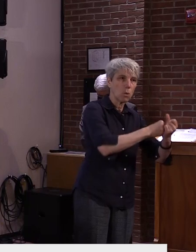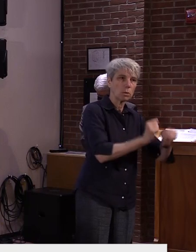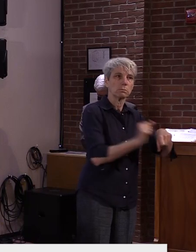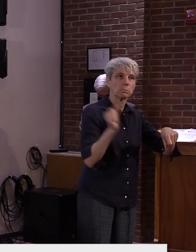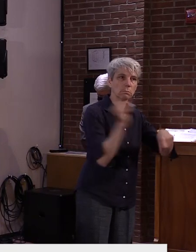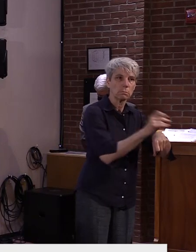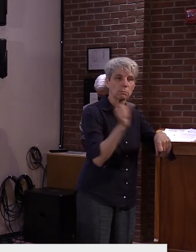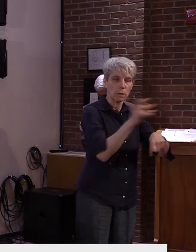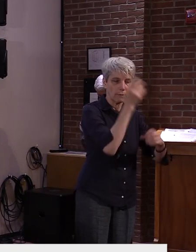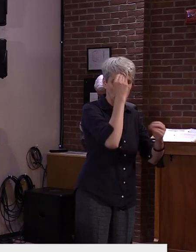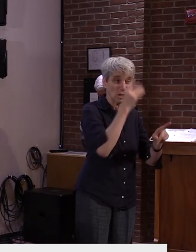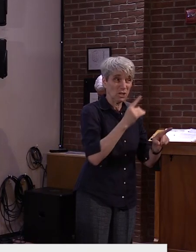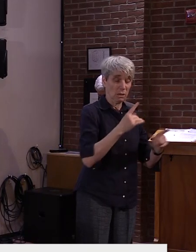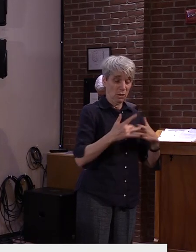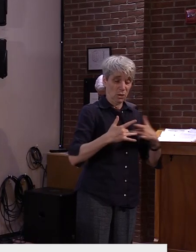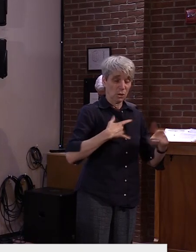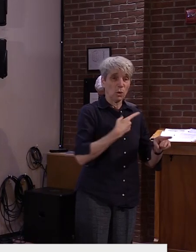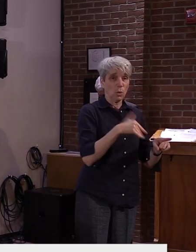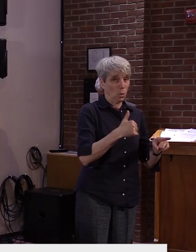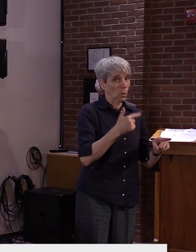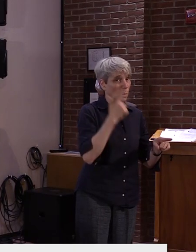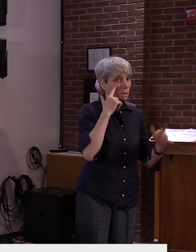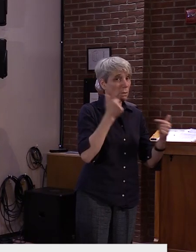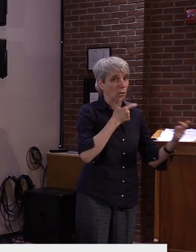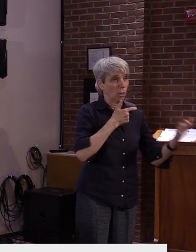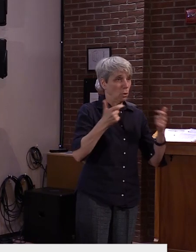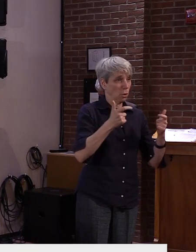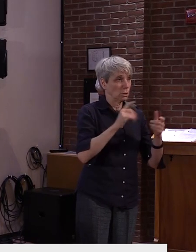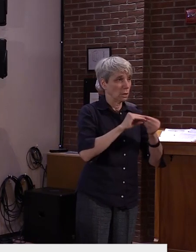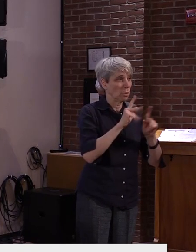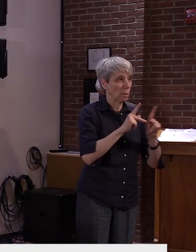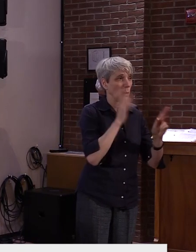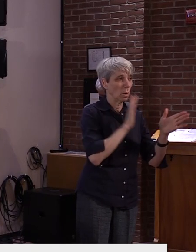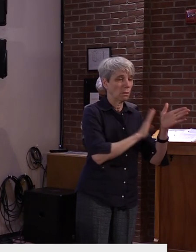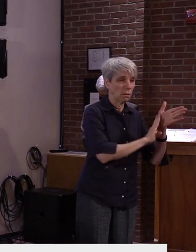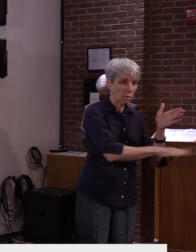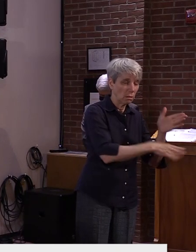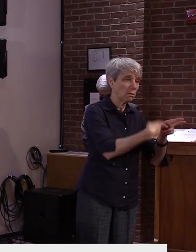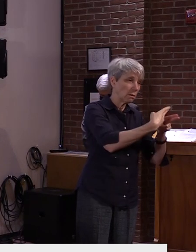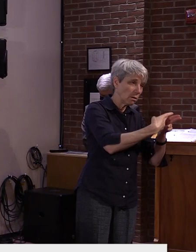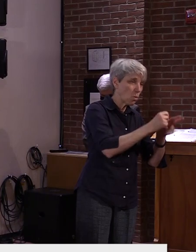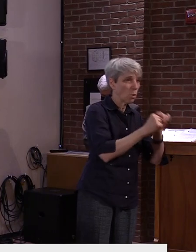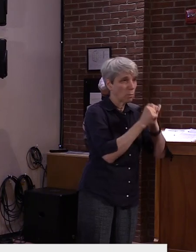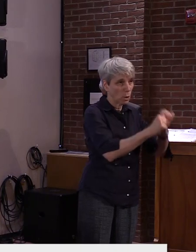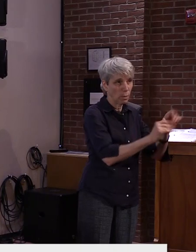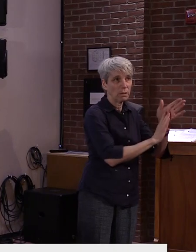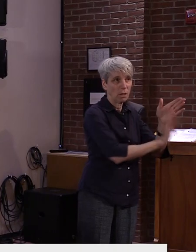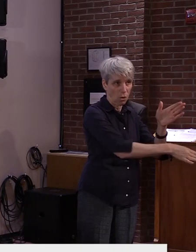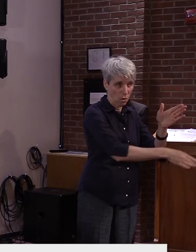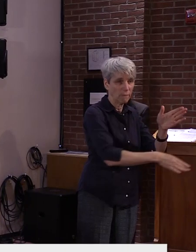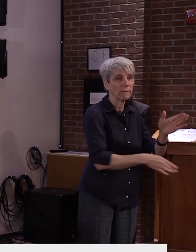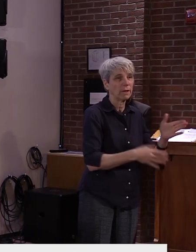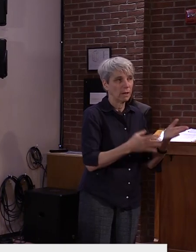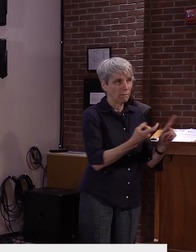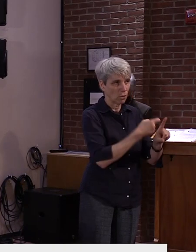of employees who are going to be impacted. And right now we're concerned about our ability to